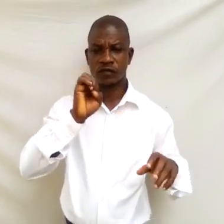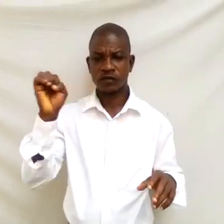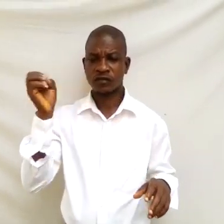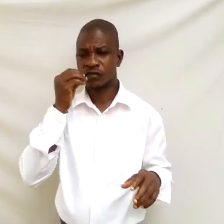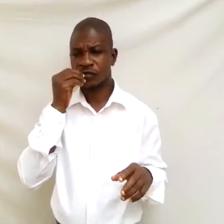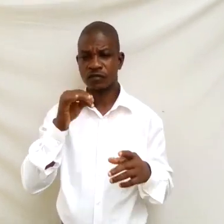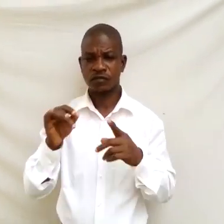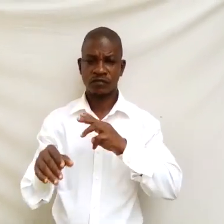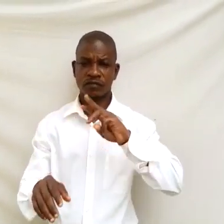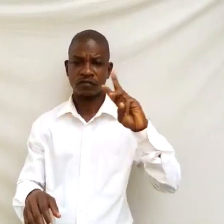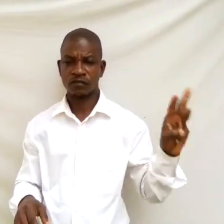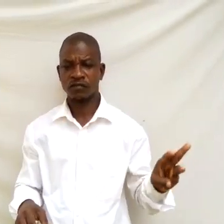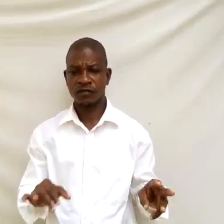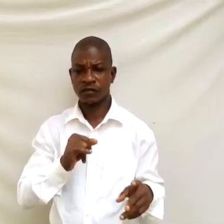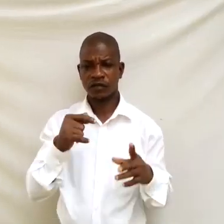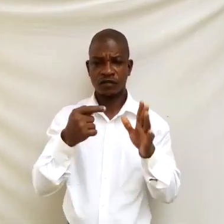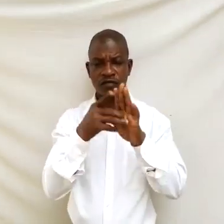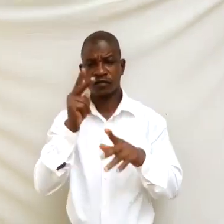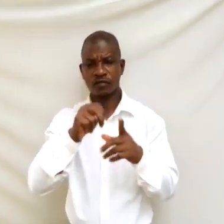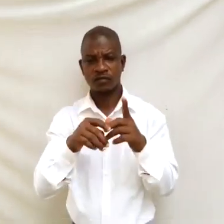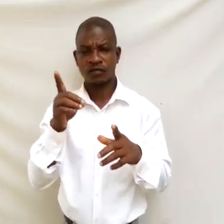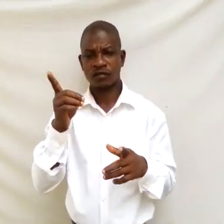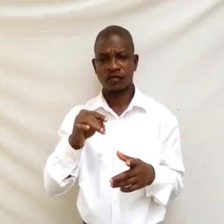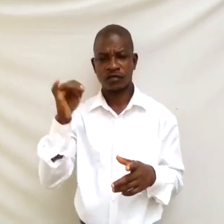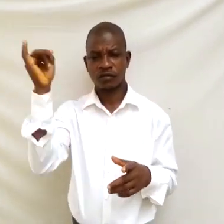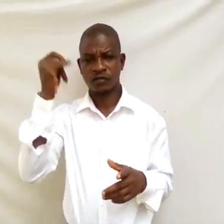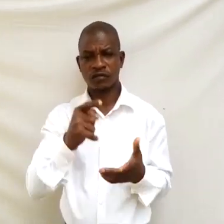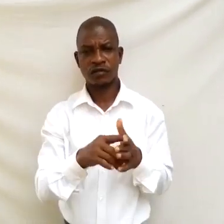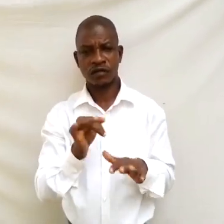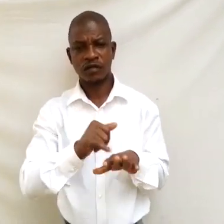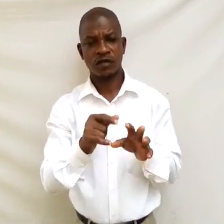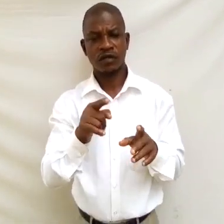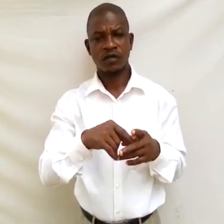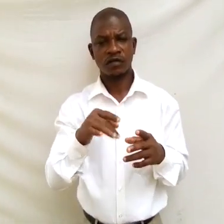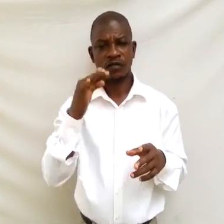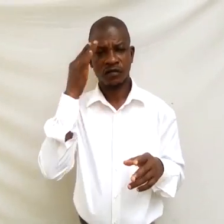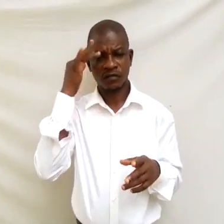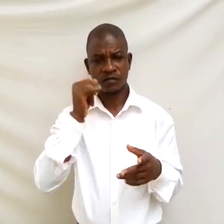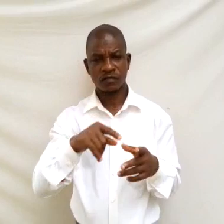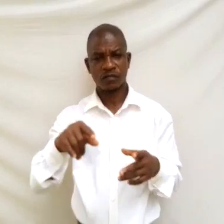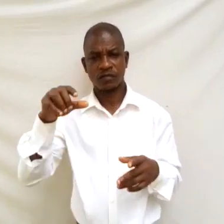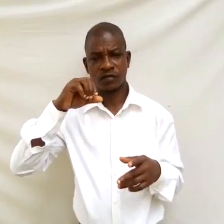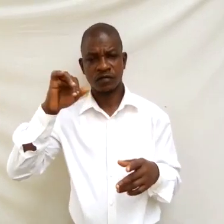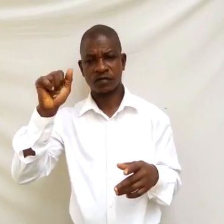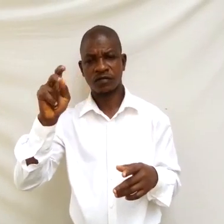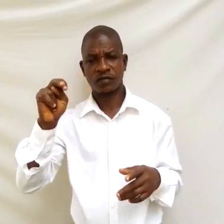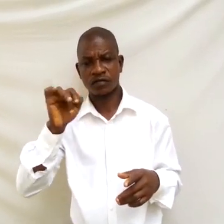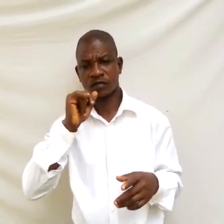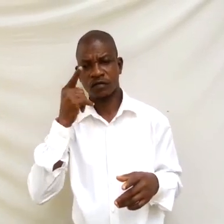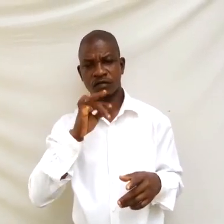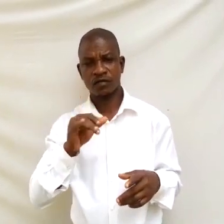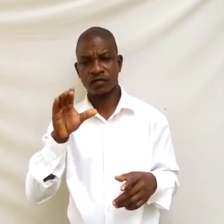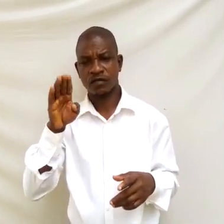diagram. But please note, the angles in compass bearing